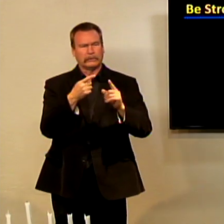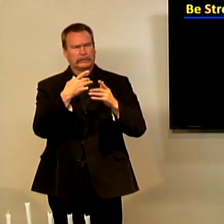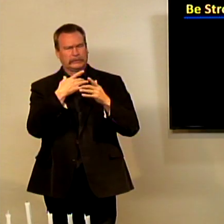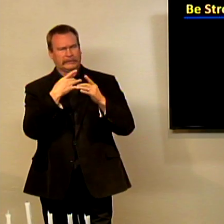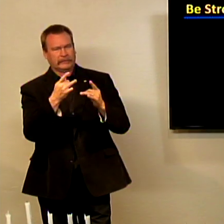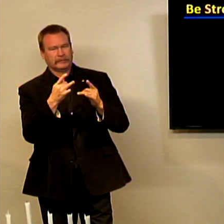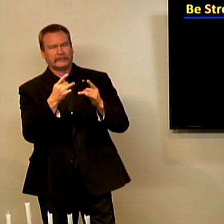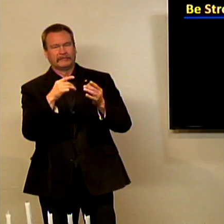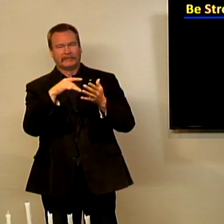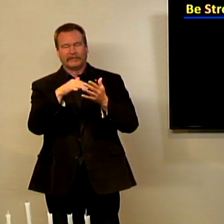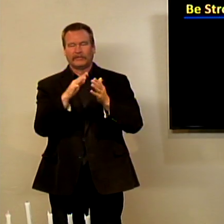So this morning,